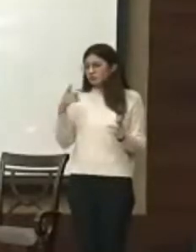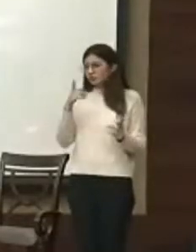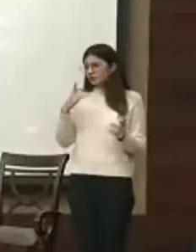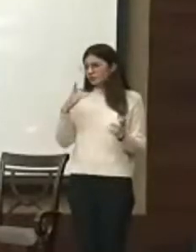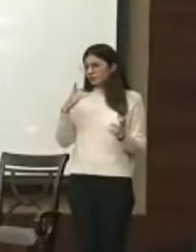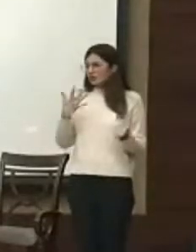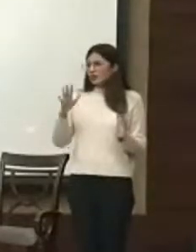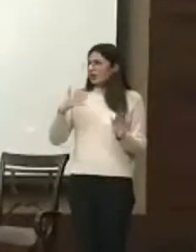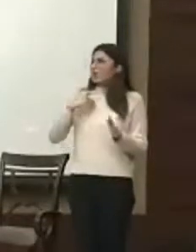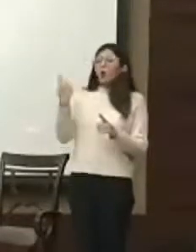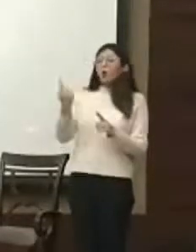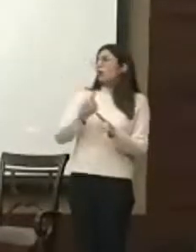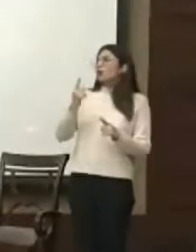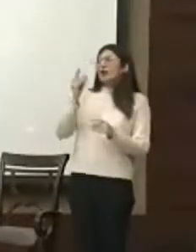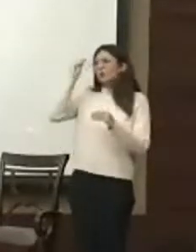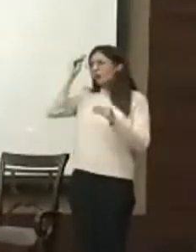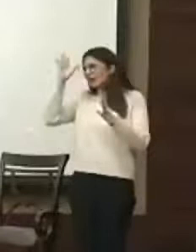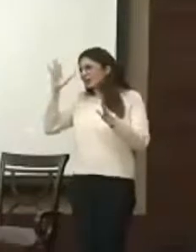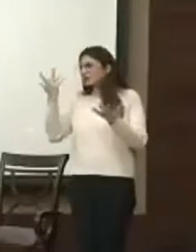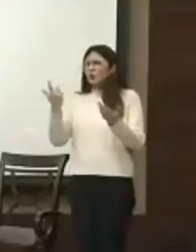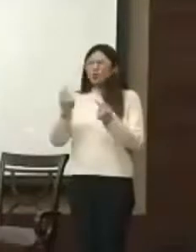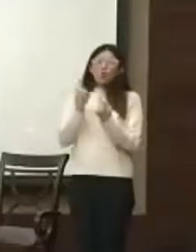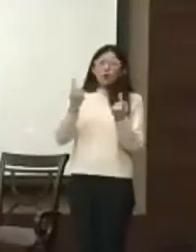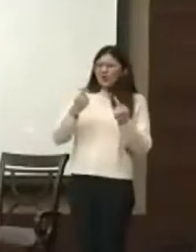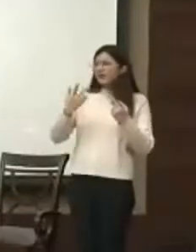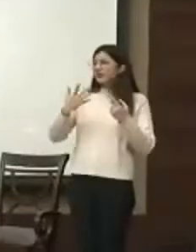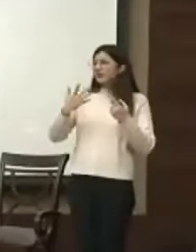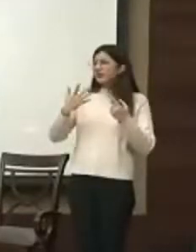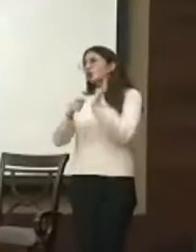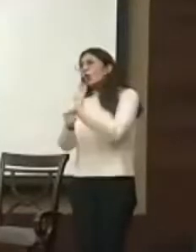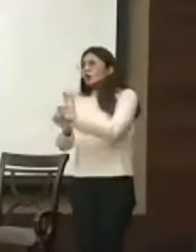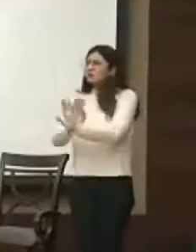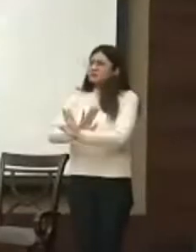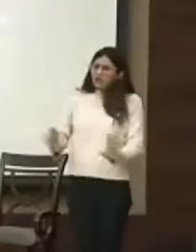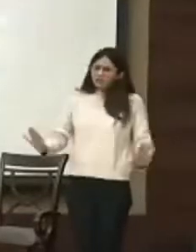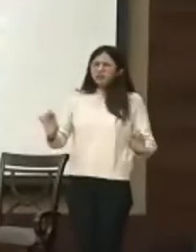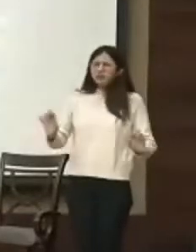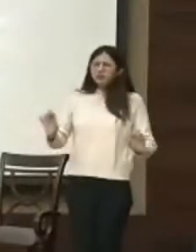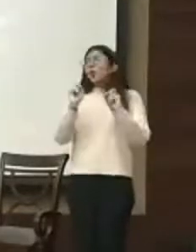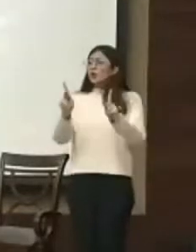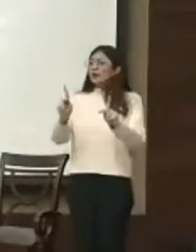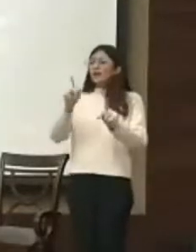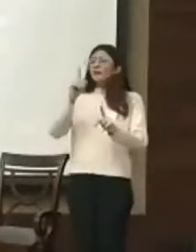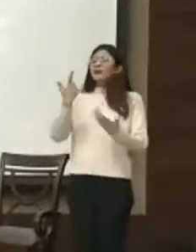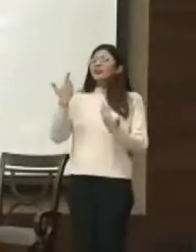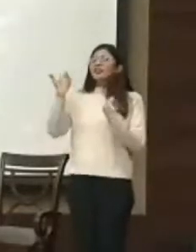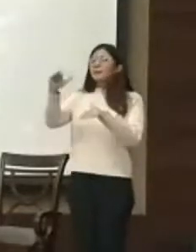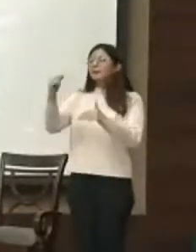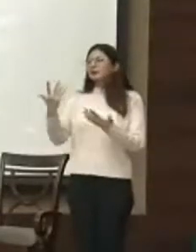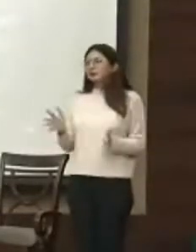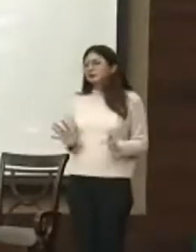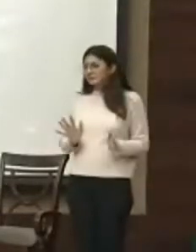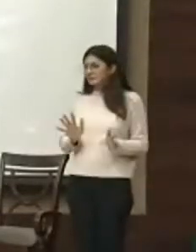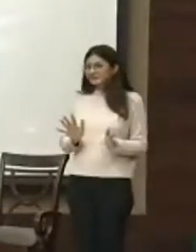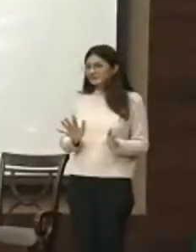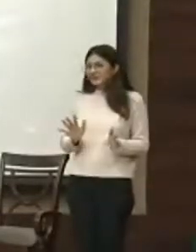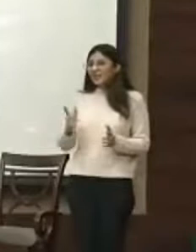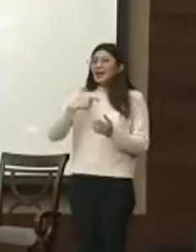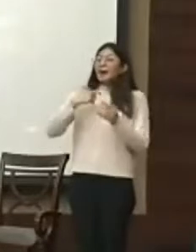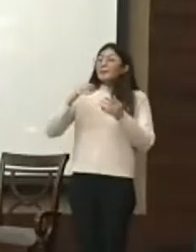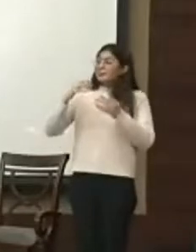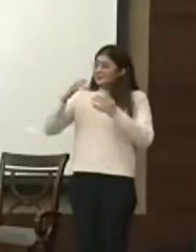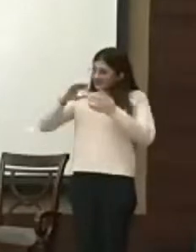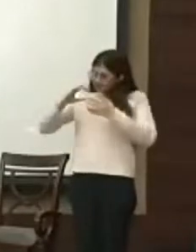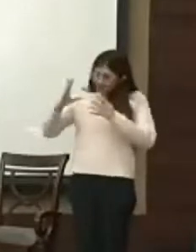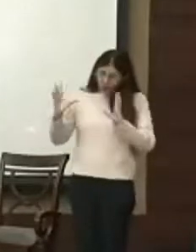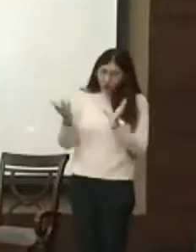of outrage, while that outrage is morally justified, it will also limit. So we all have to co-create, and we also have